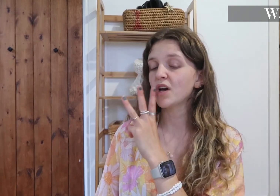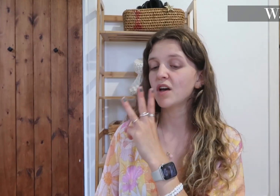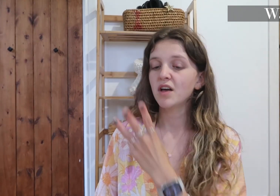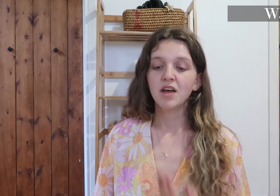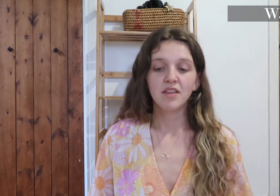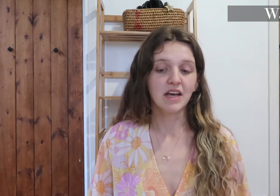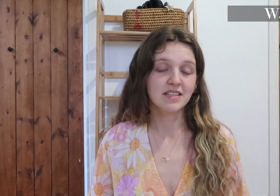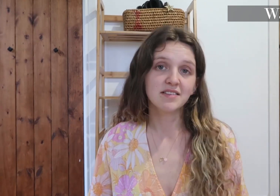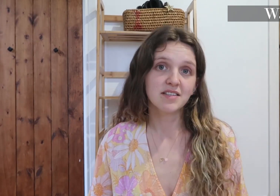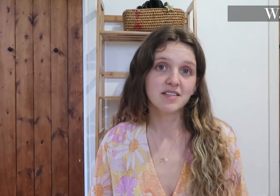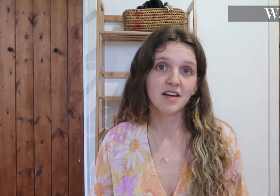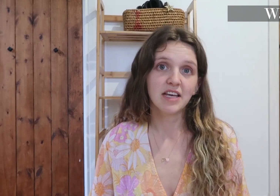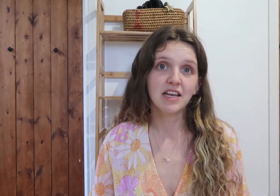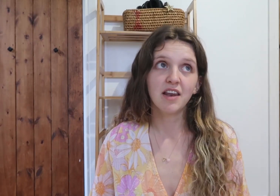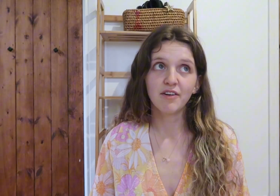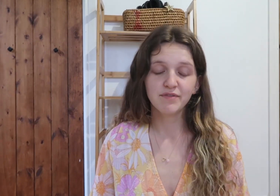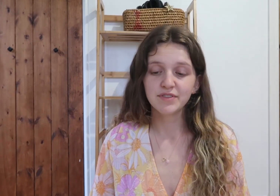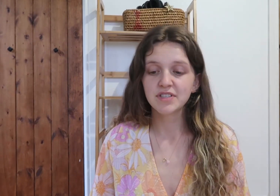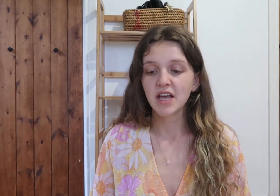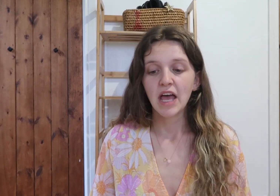water. That's another sign that he loves.